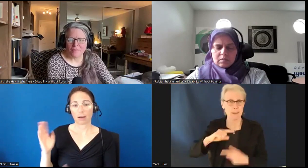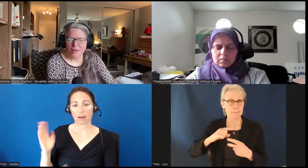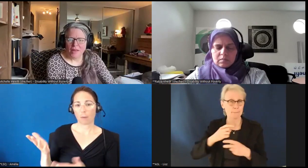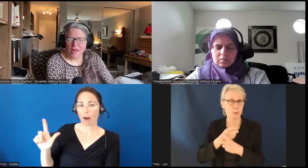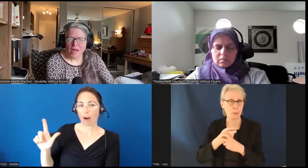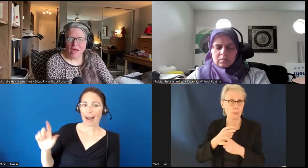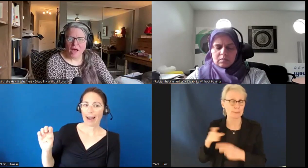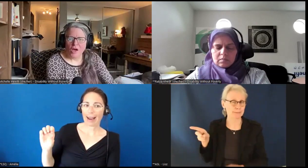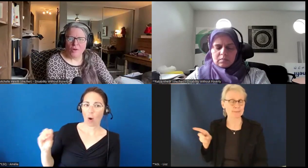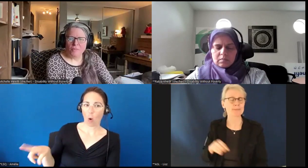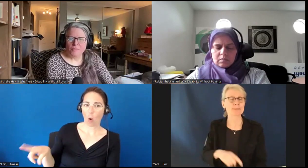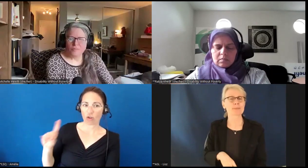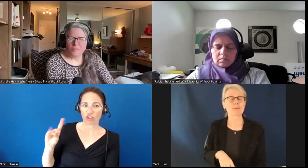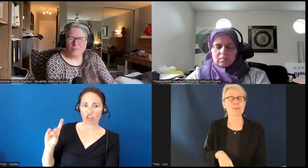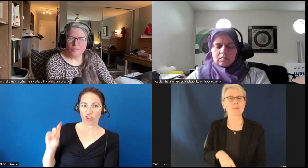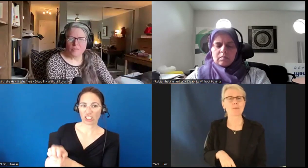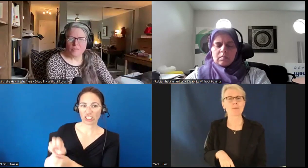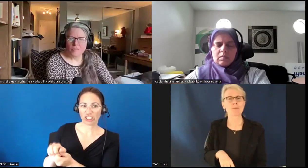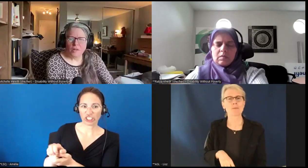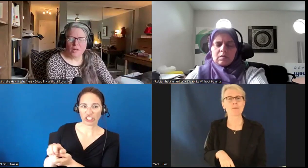background.